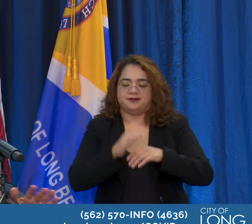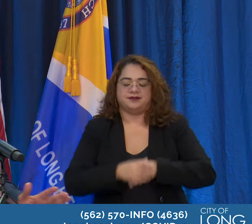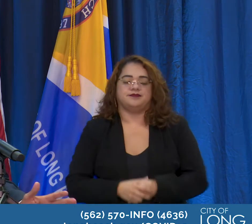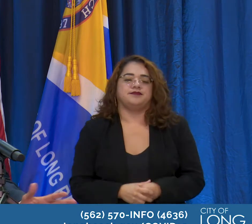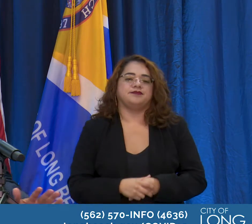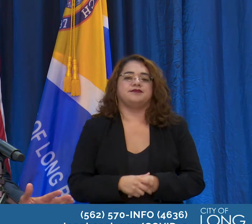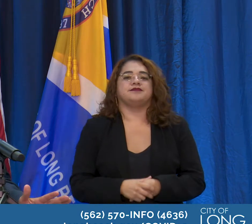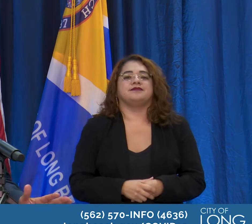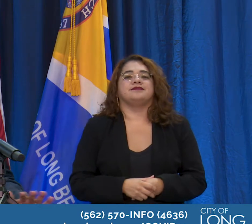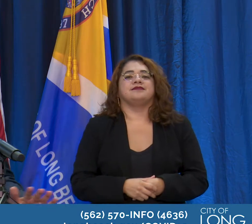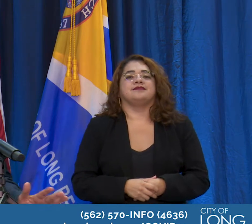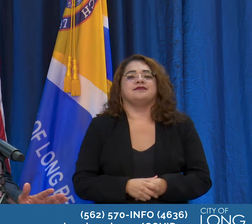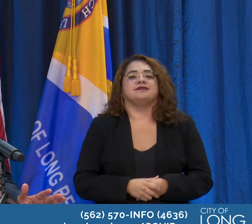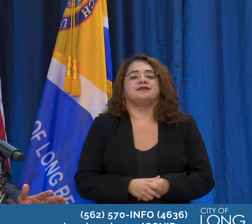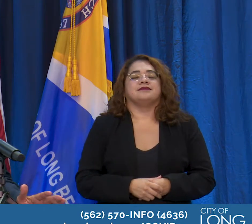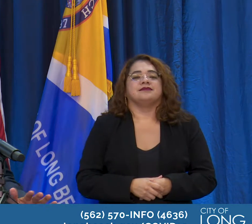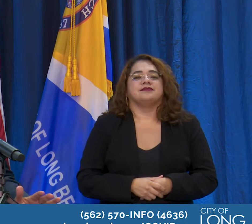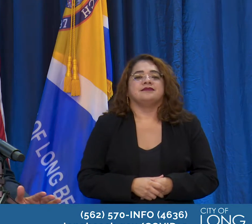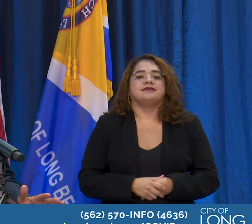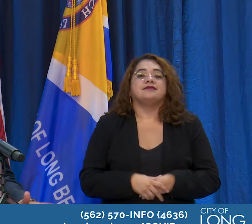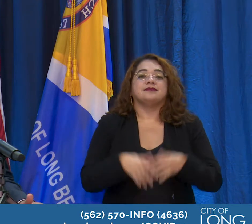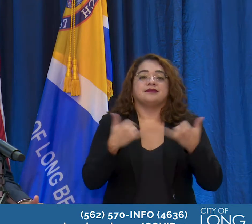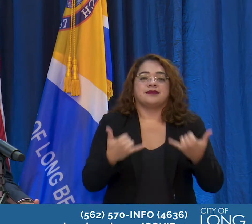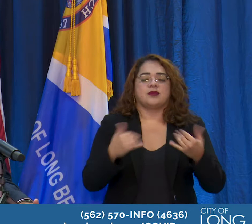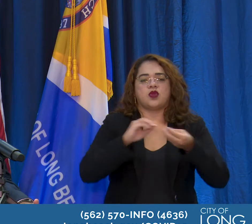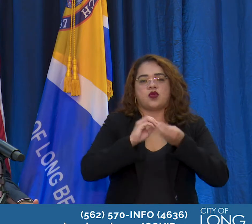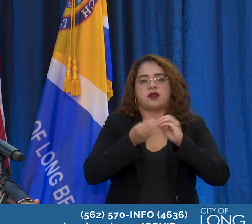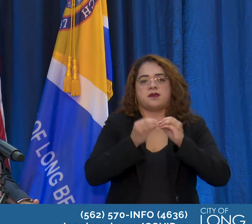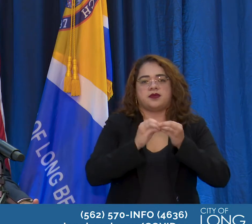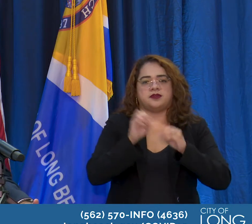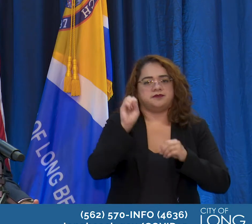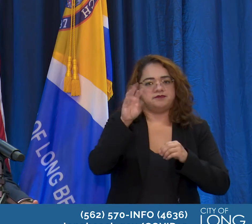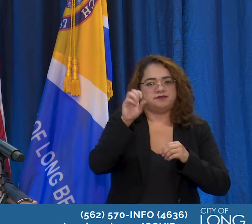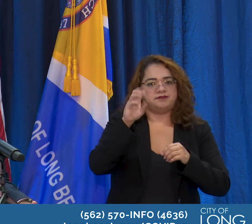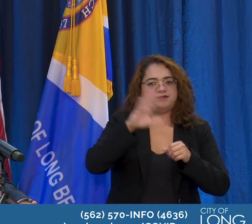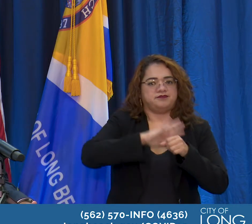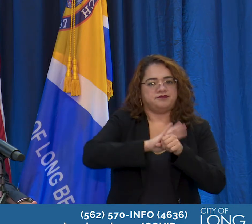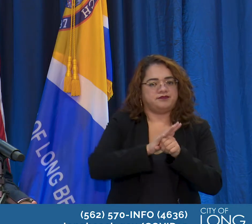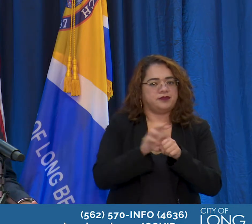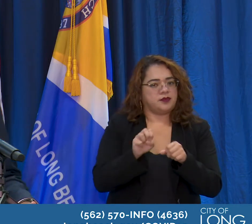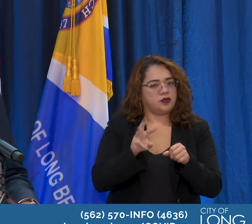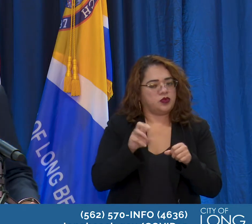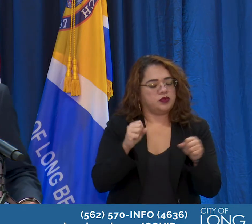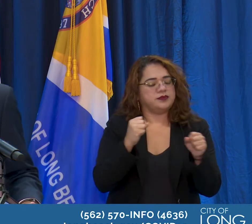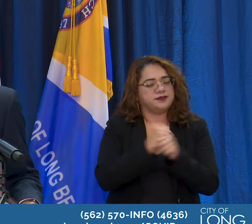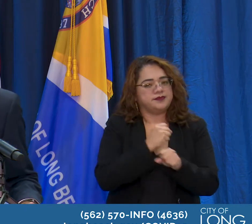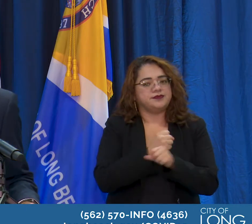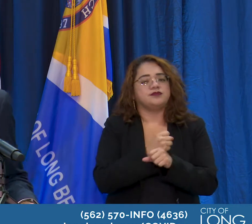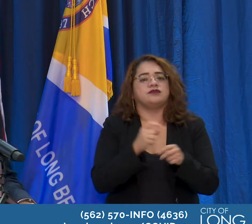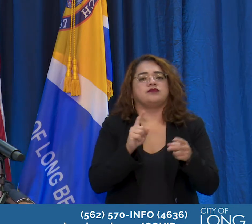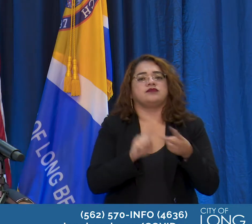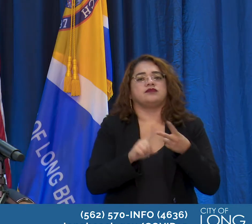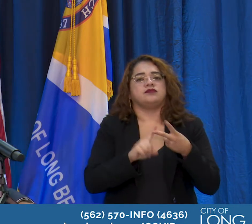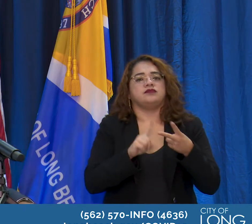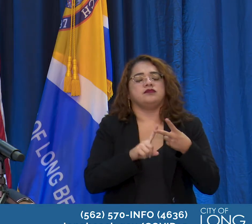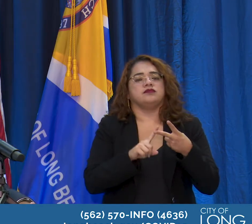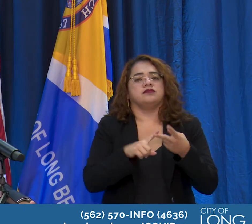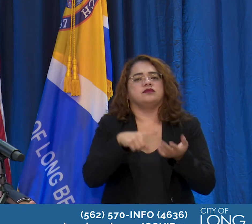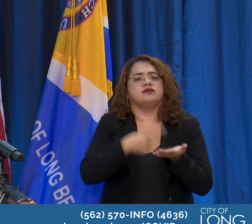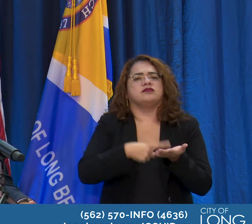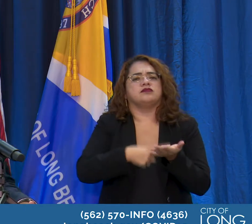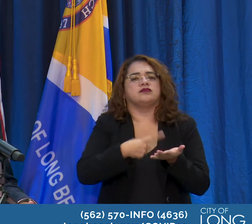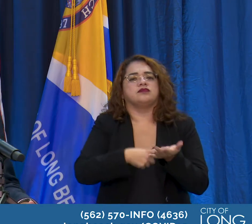let's begin by just providing some numbers, and then we have a lot of data to go over, and then I also want to talk about